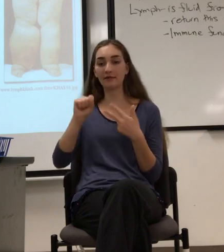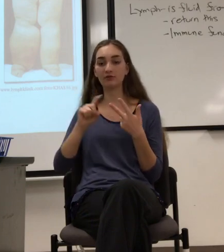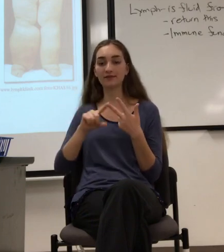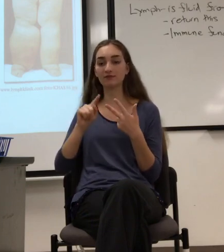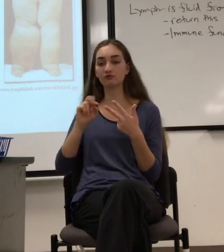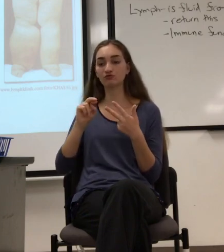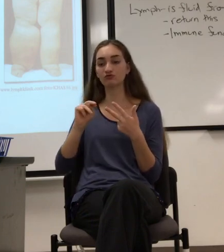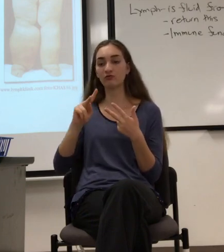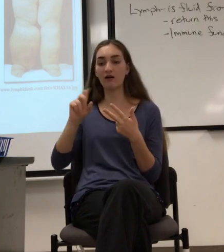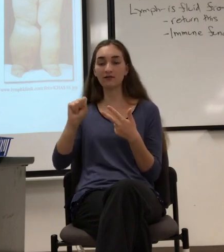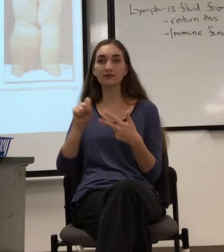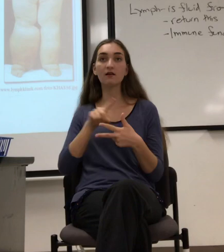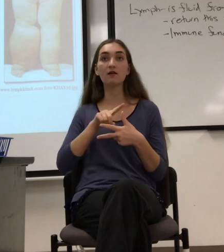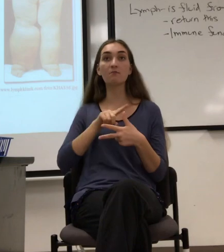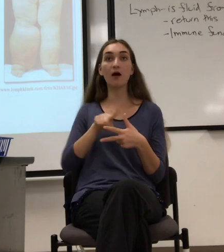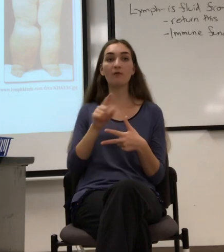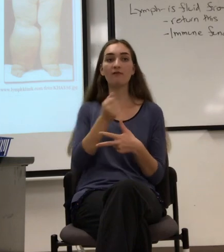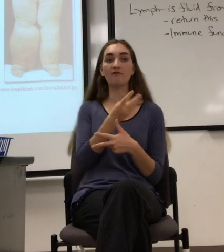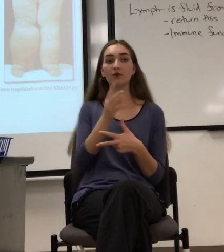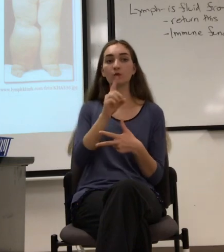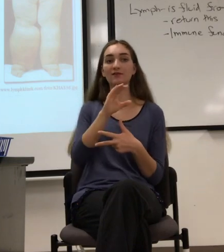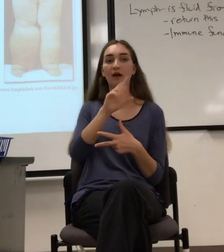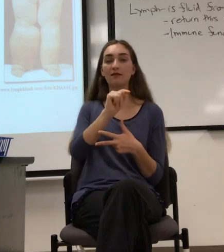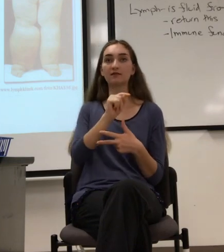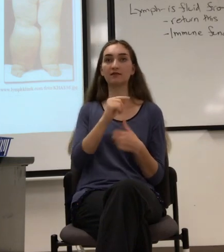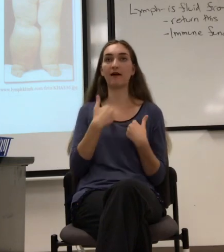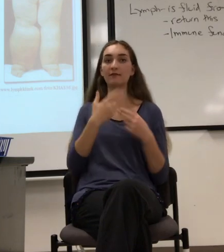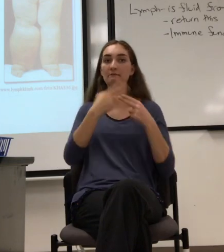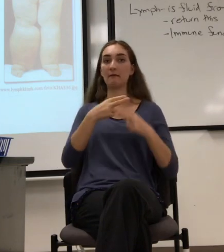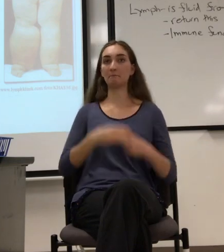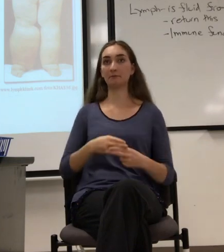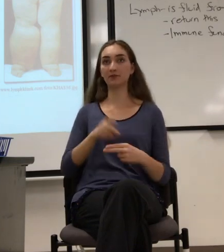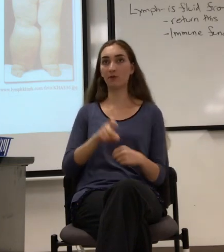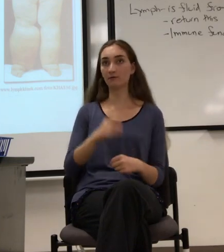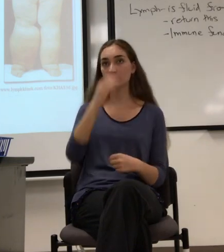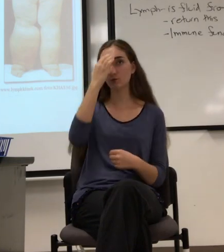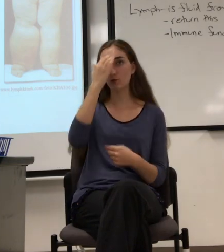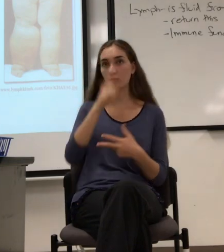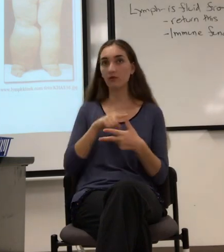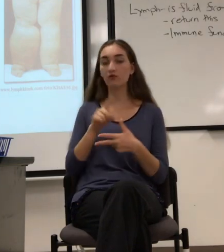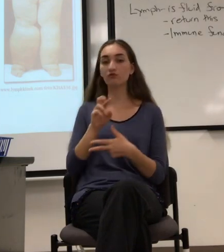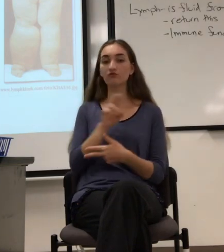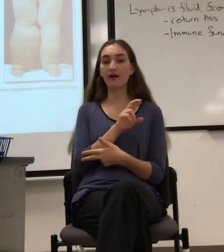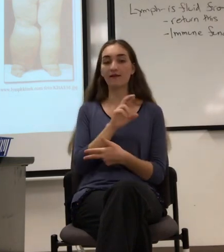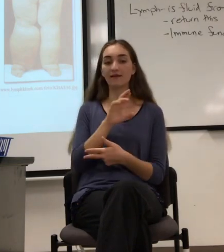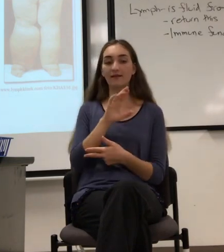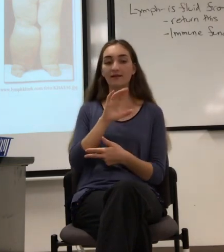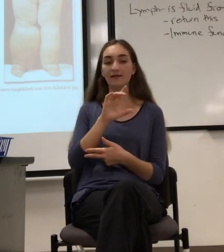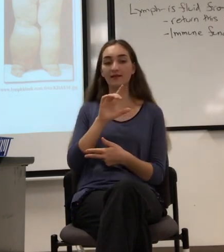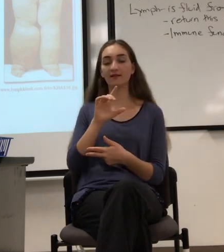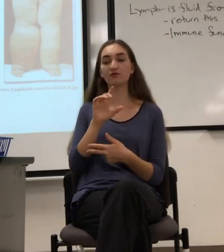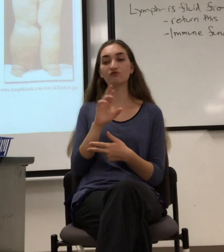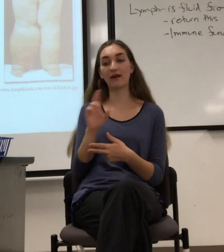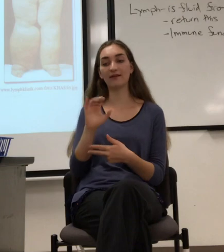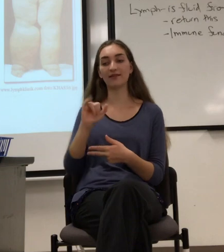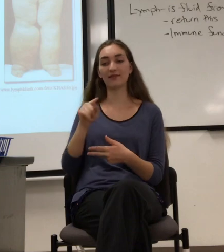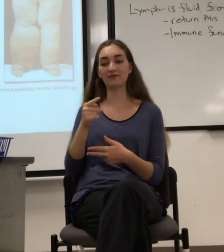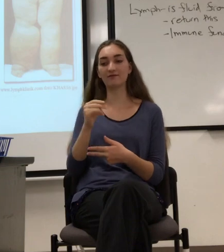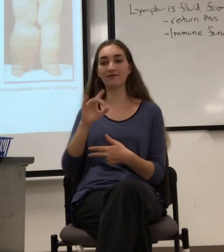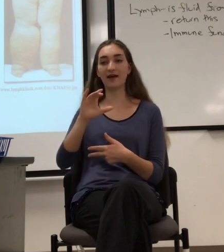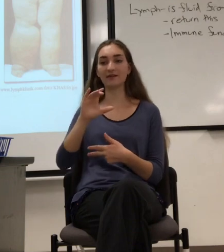couple of ducts that are named that I want you to know. They are the right lymphatic duct and the thoracic